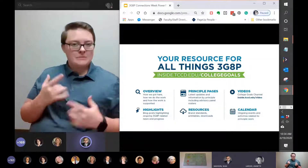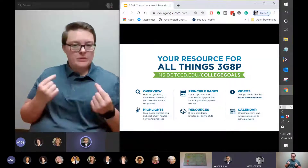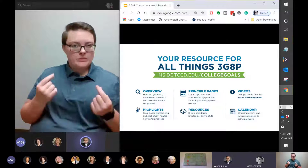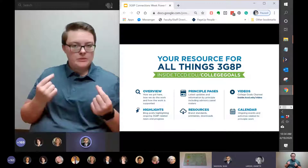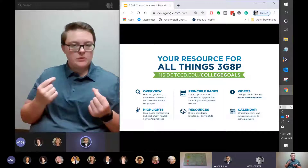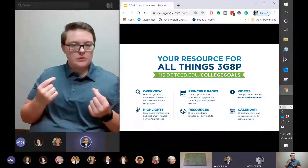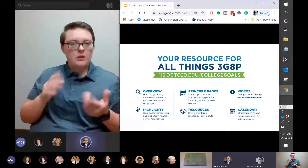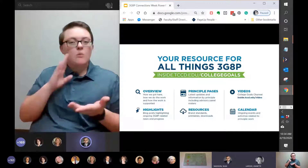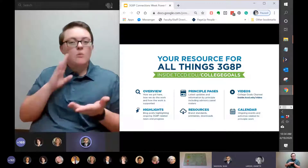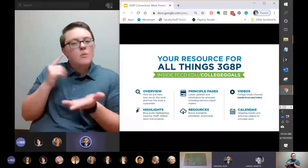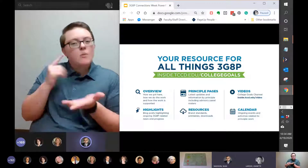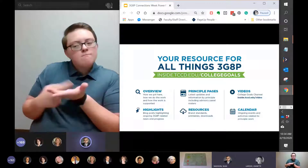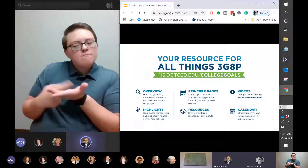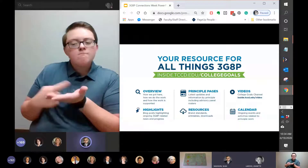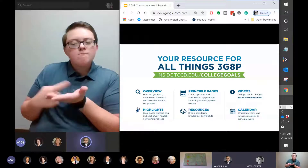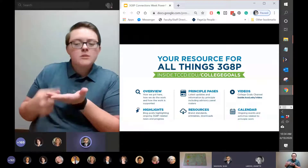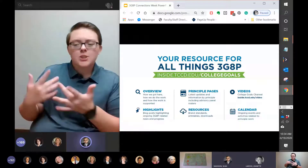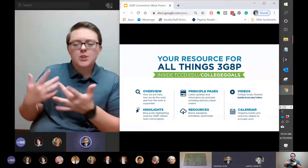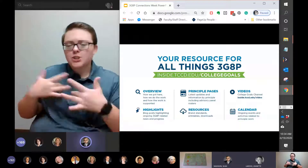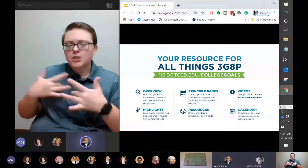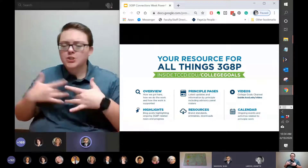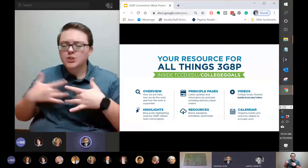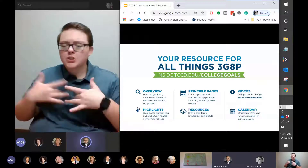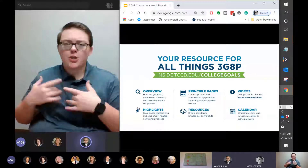some of the concerns, some of those questions